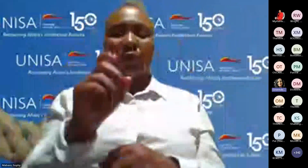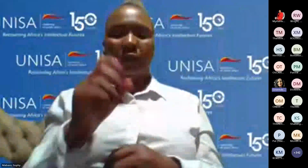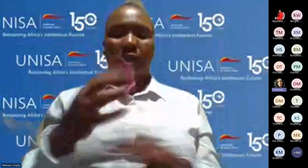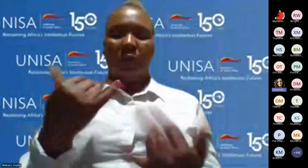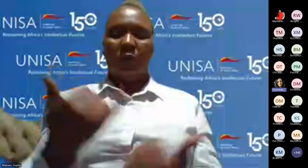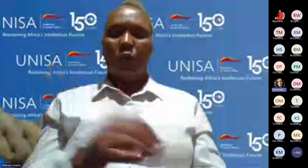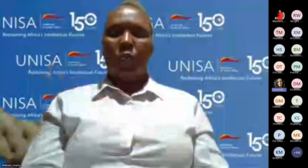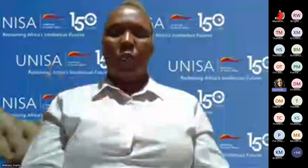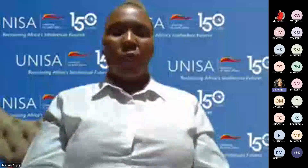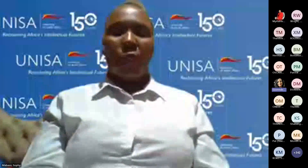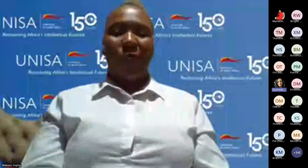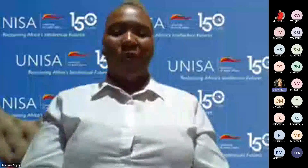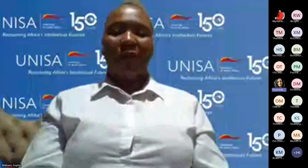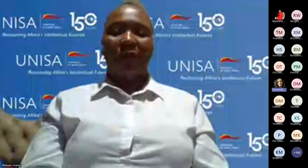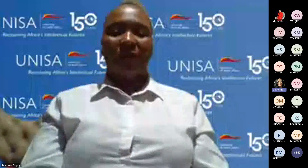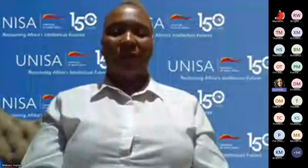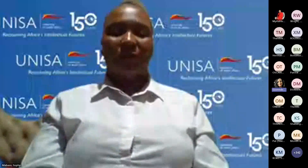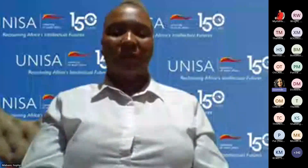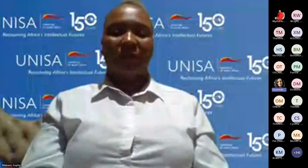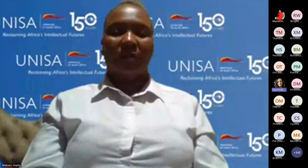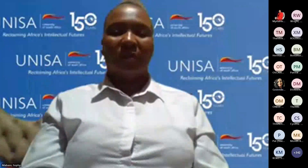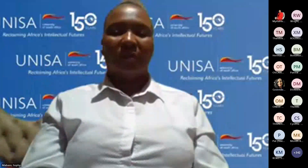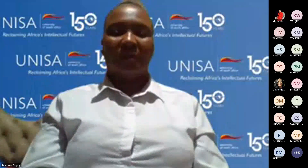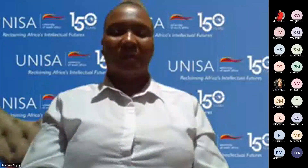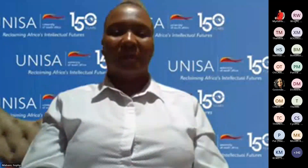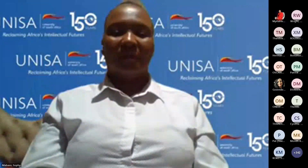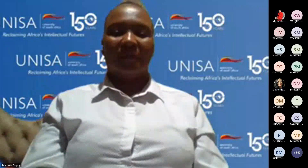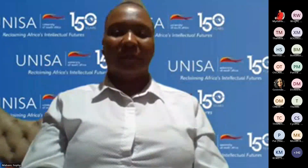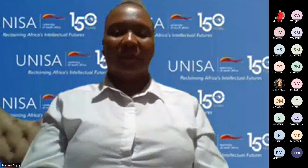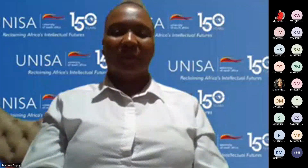evening. Okay.